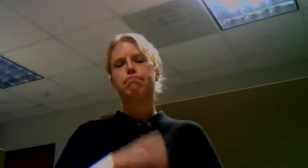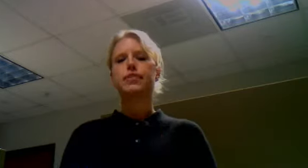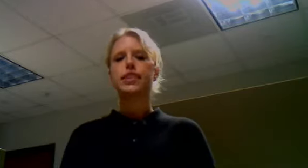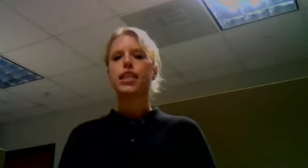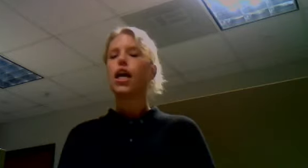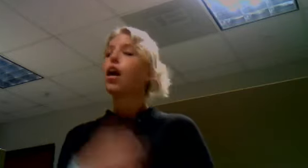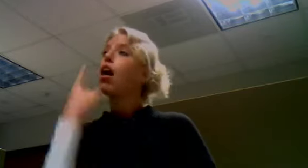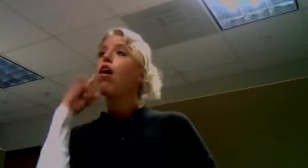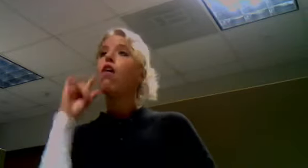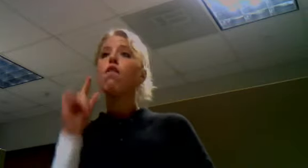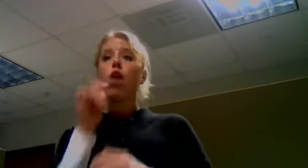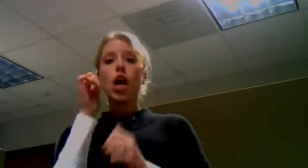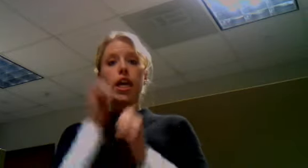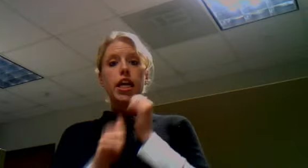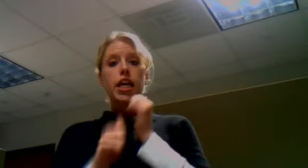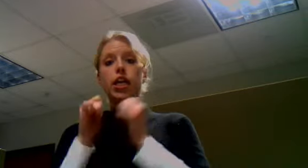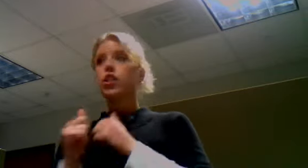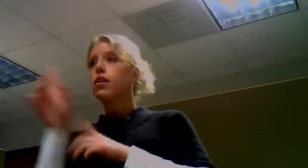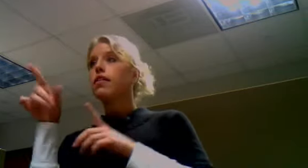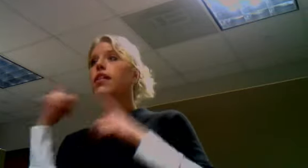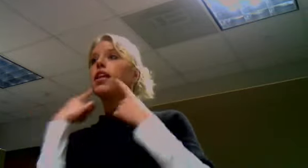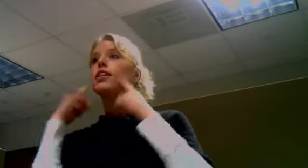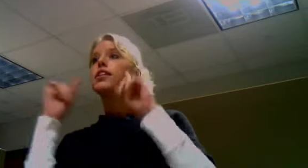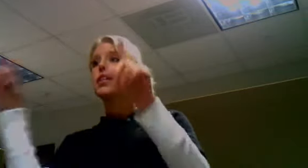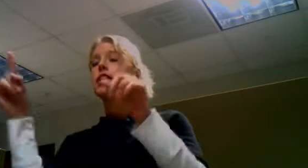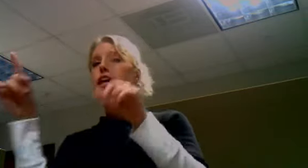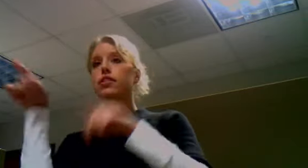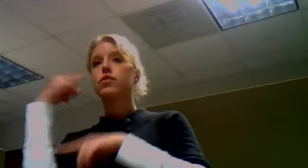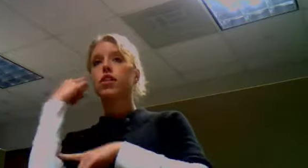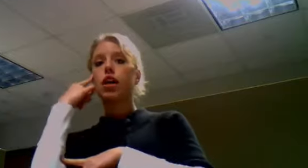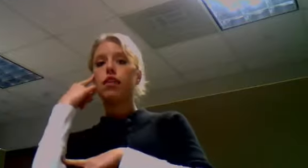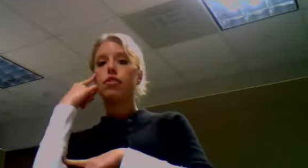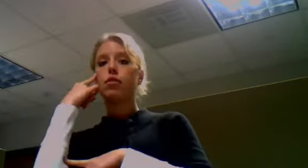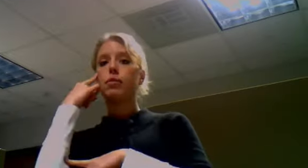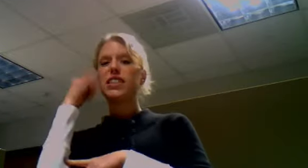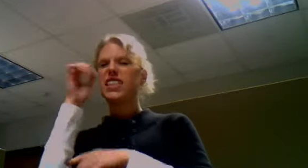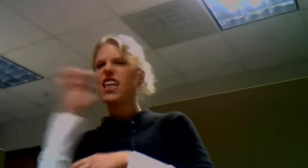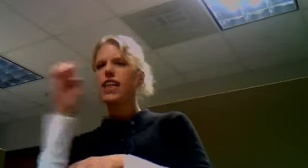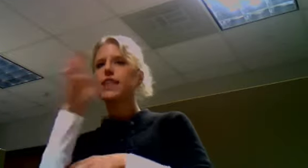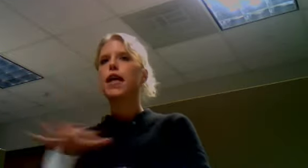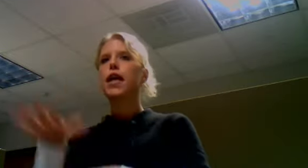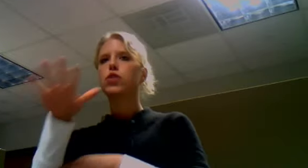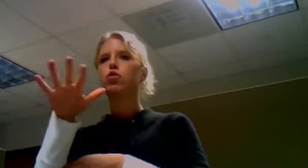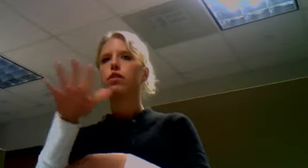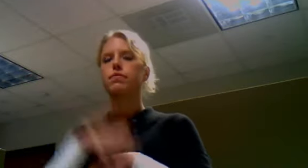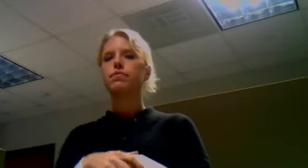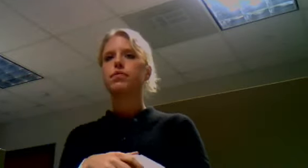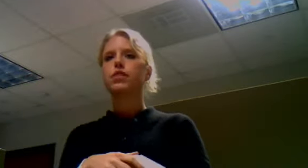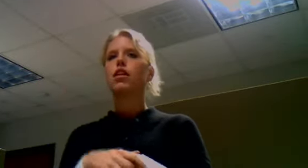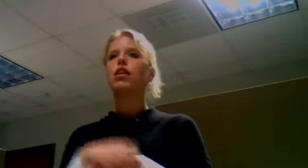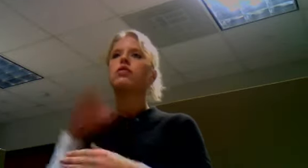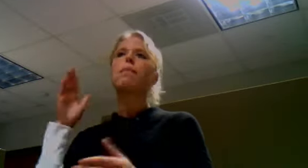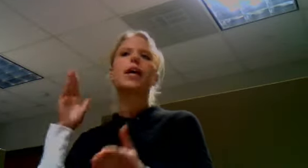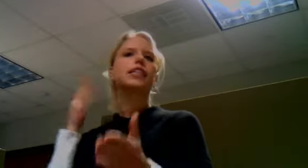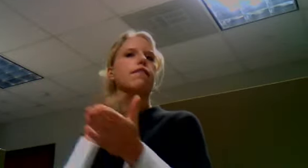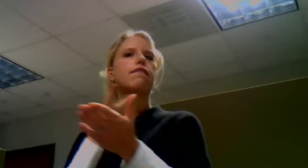each of these successful authoritarian governments in East Asia, there's a masked failure. Korea